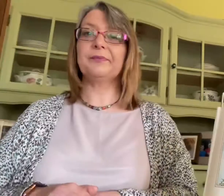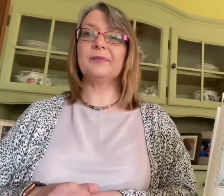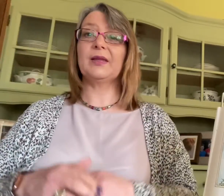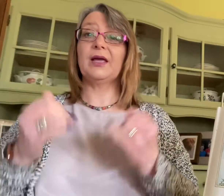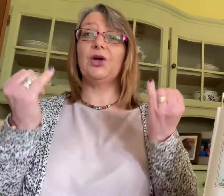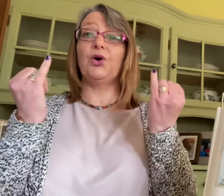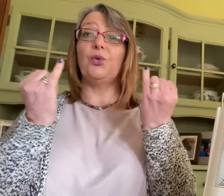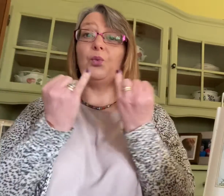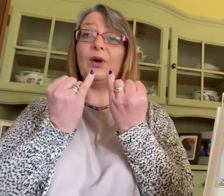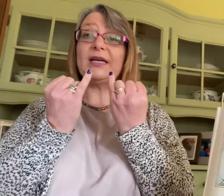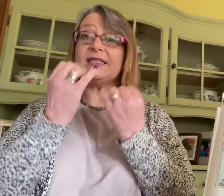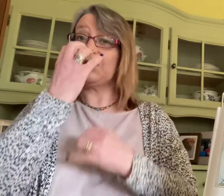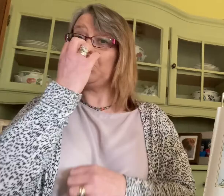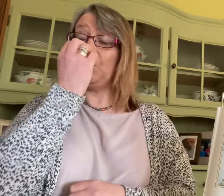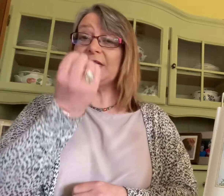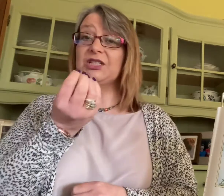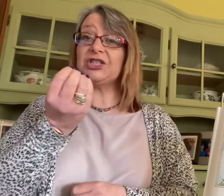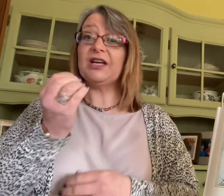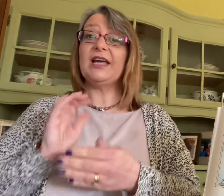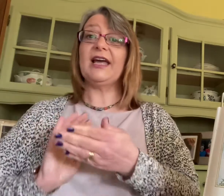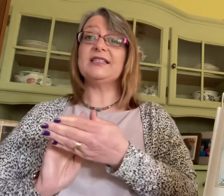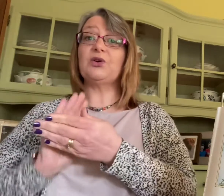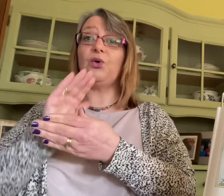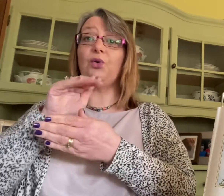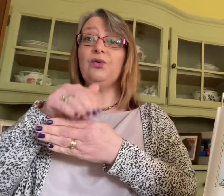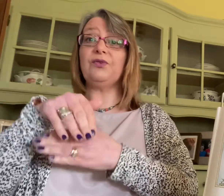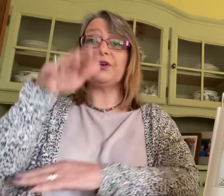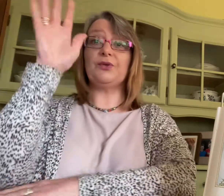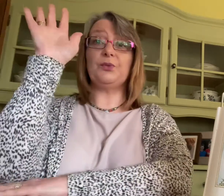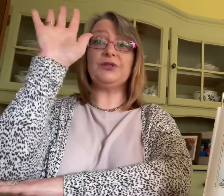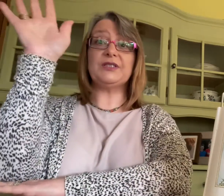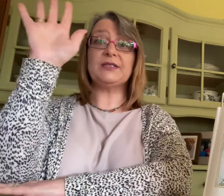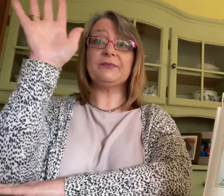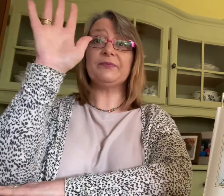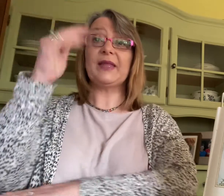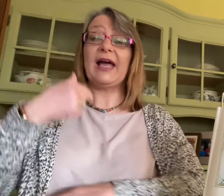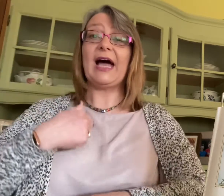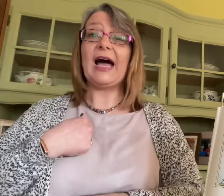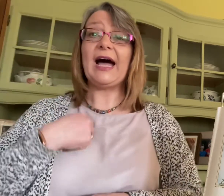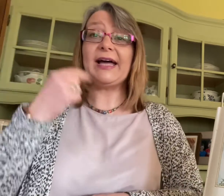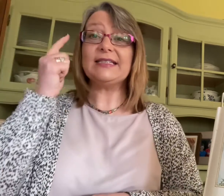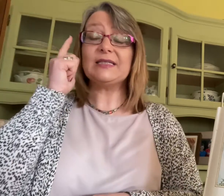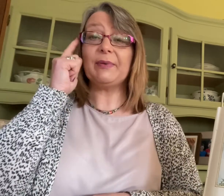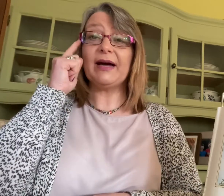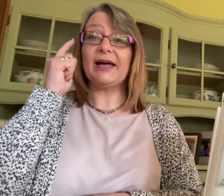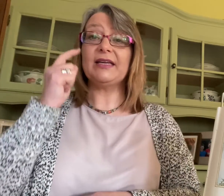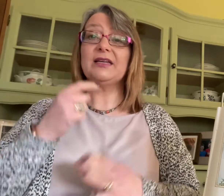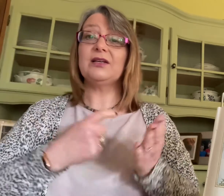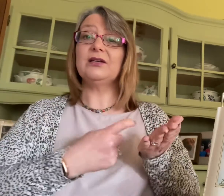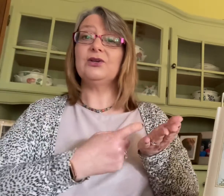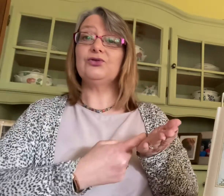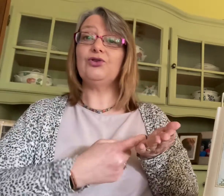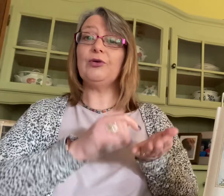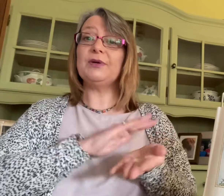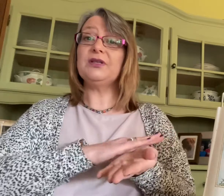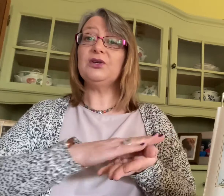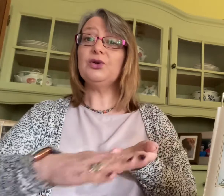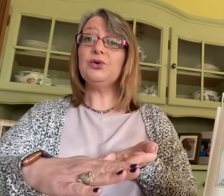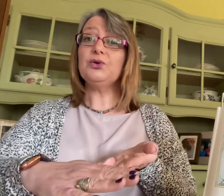Wicked Witch is over the woods. I spy Robin Hood.